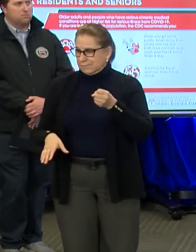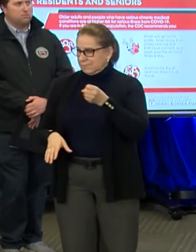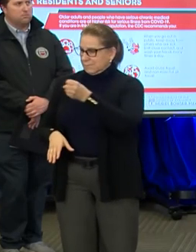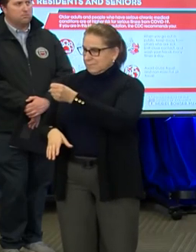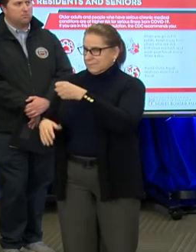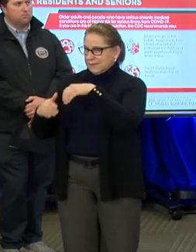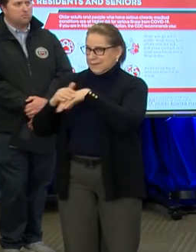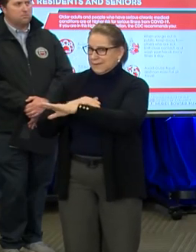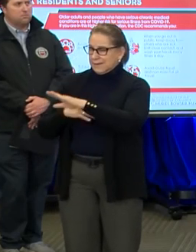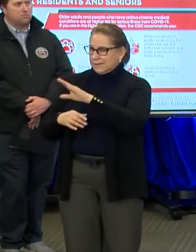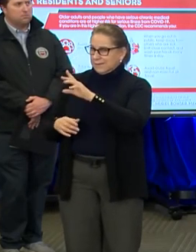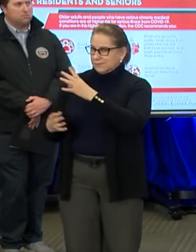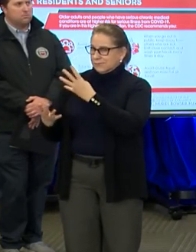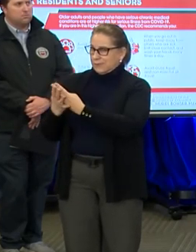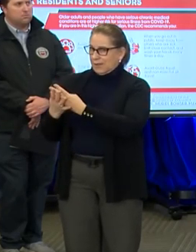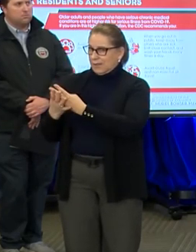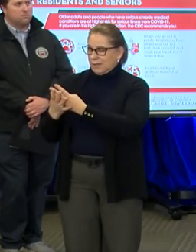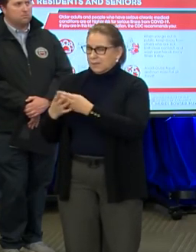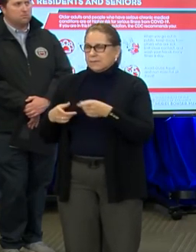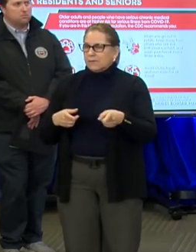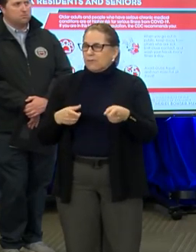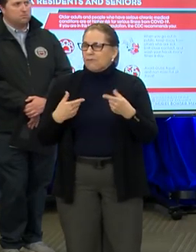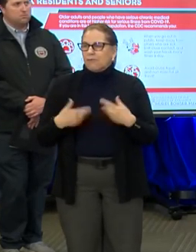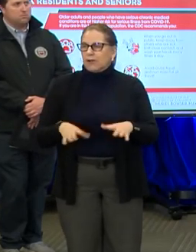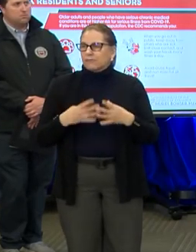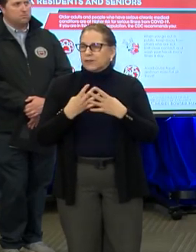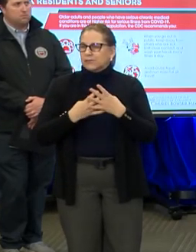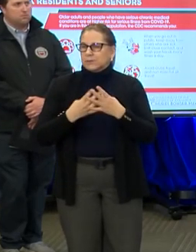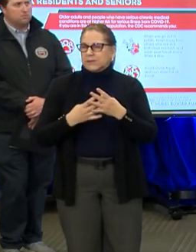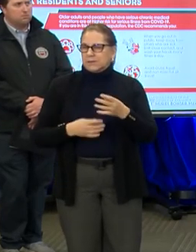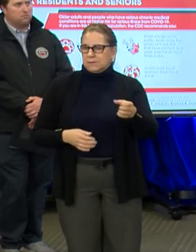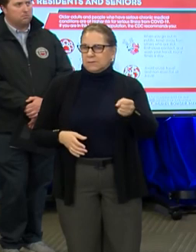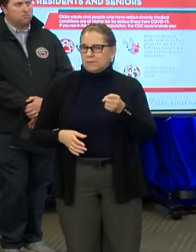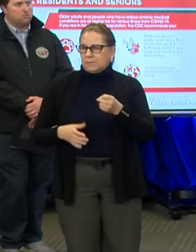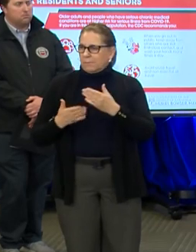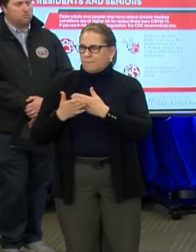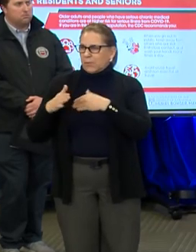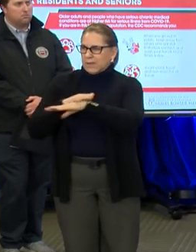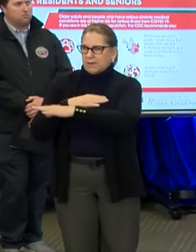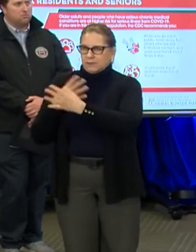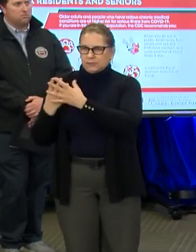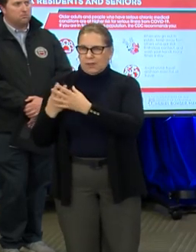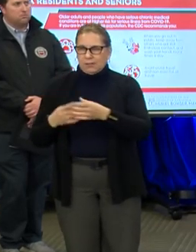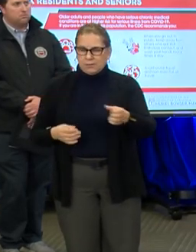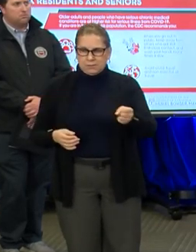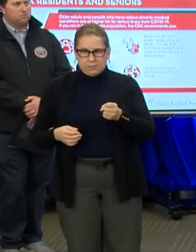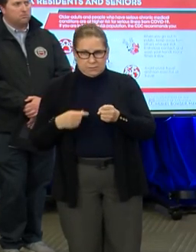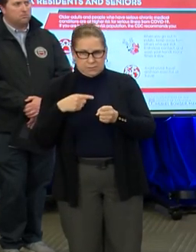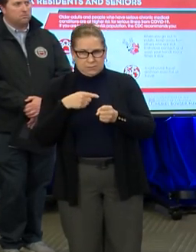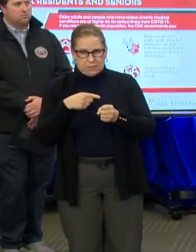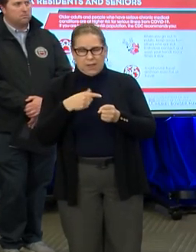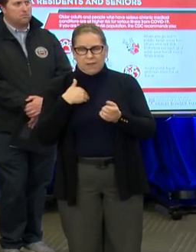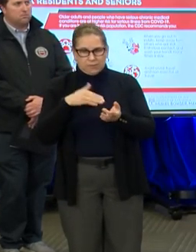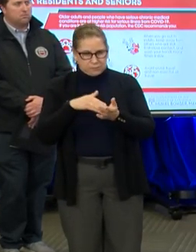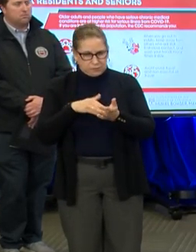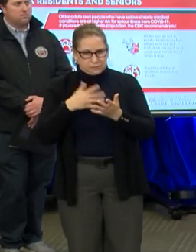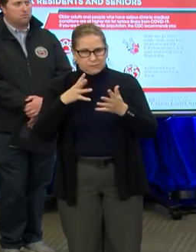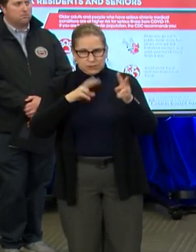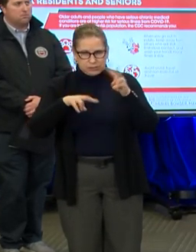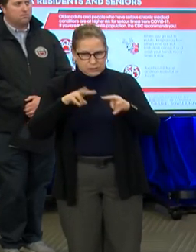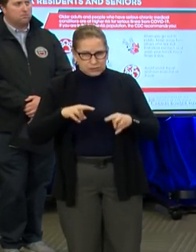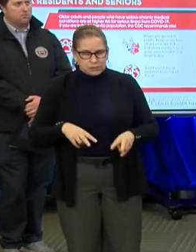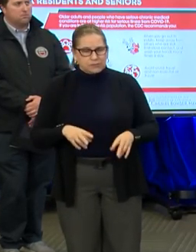screened. People should know that they are they're examined and coming into the jail. We have on-site